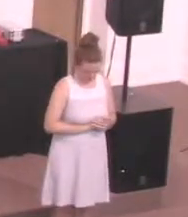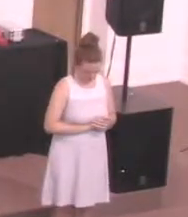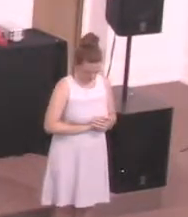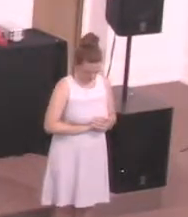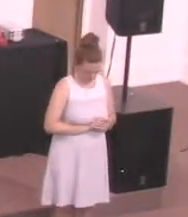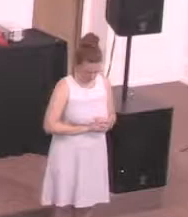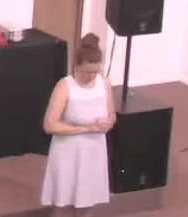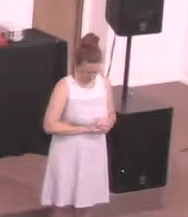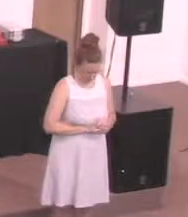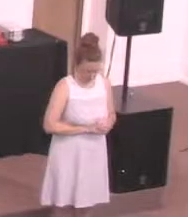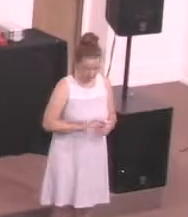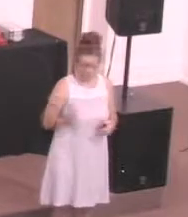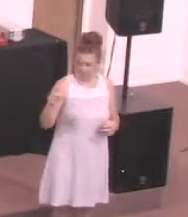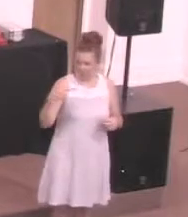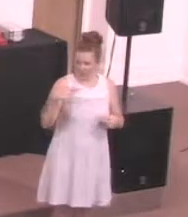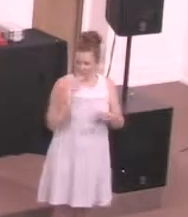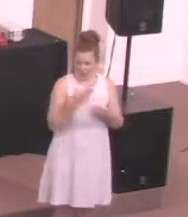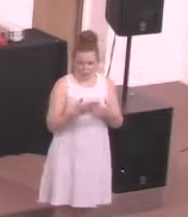I got good news.